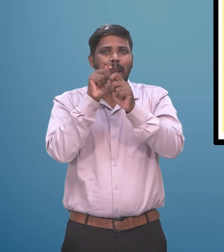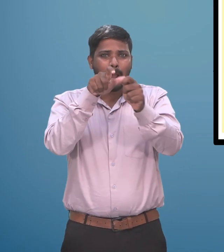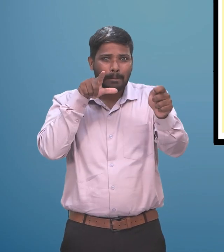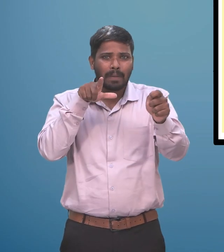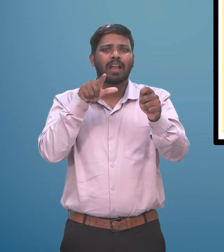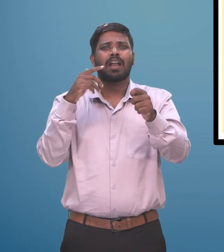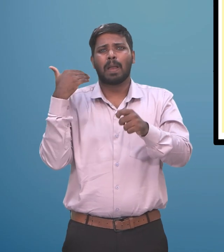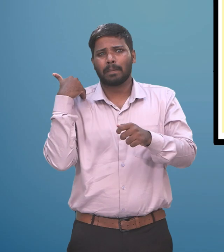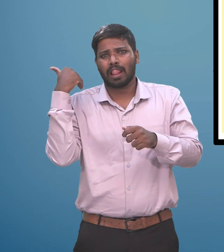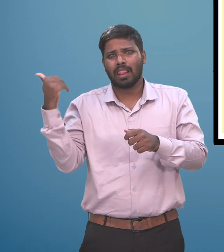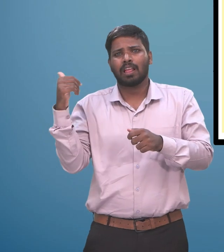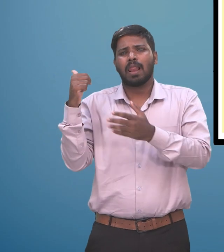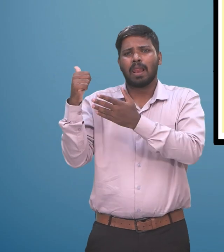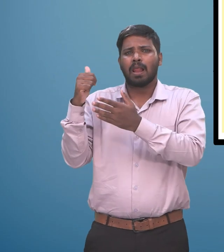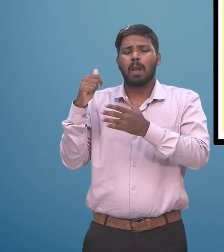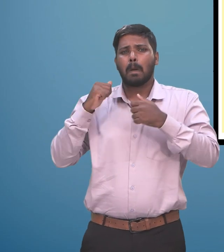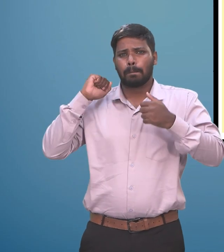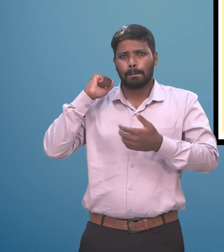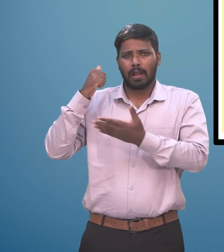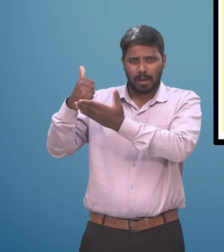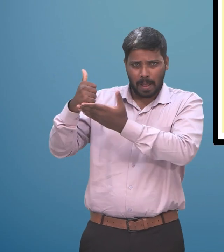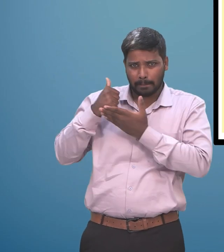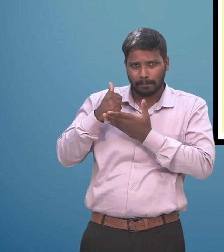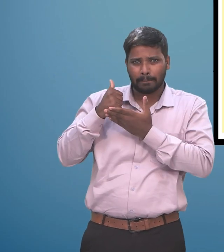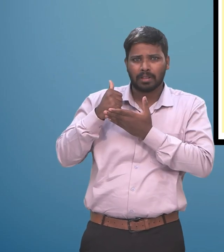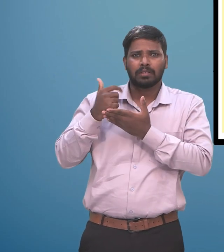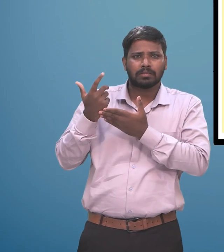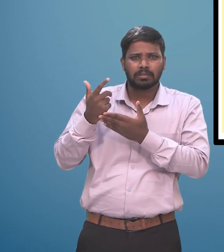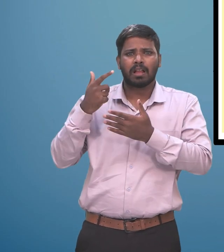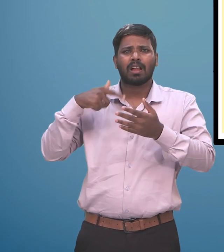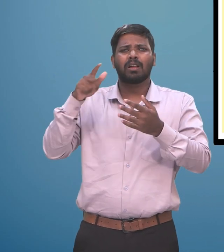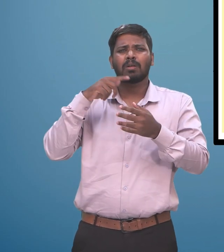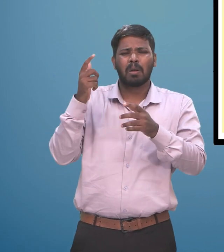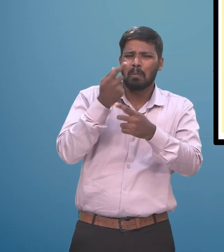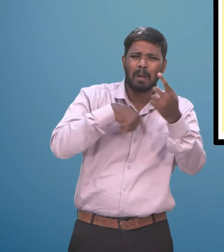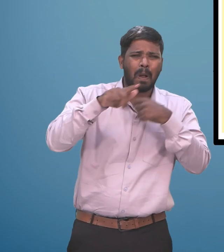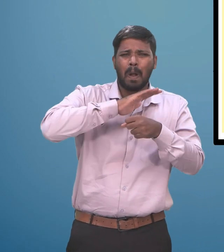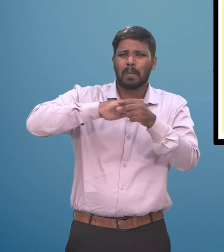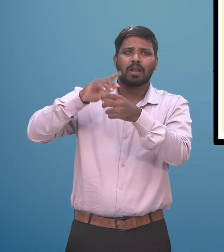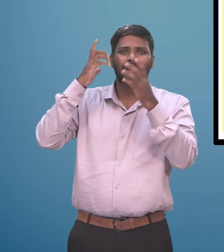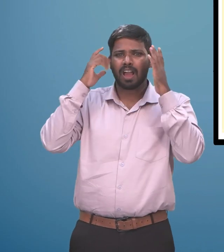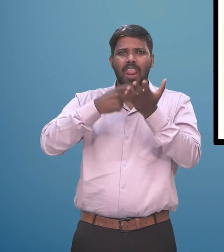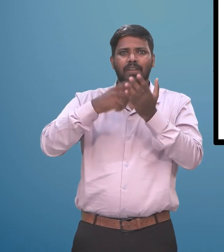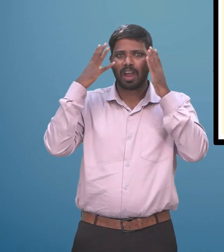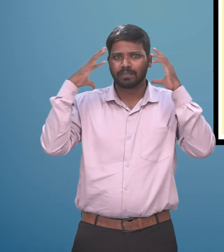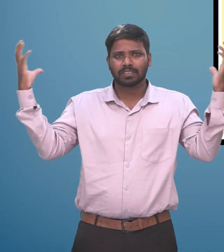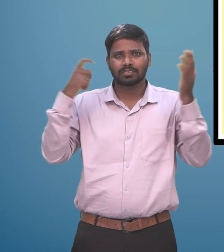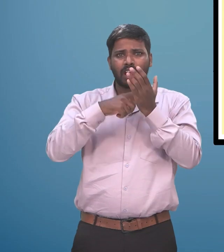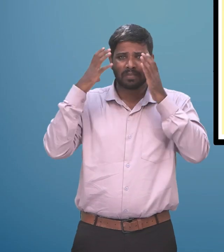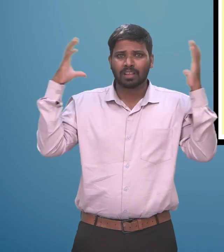of his brother Lakshman and of Hanuman, defeats the demon Ravana, who had kidnapped his wife Sita. These stories contain